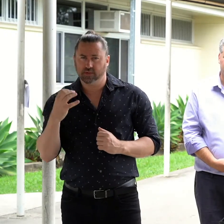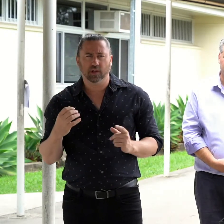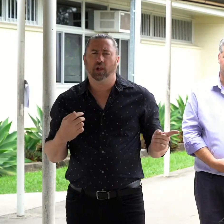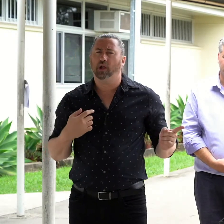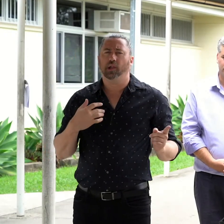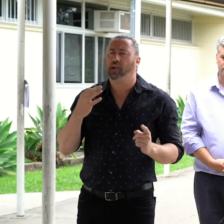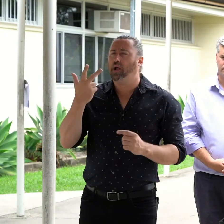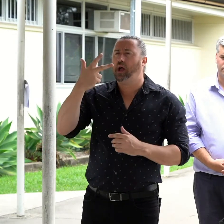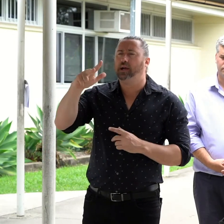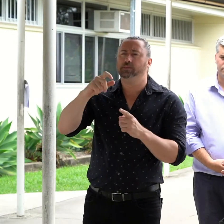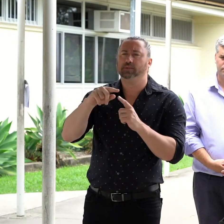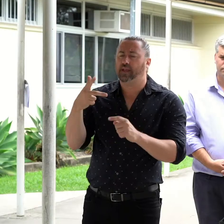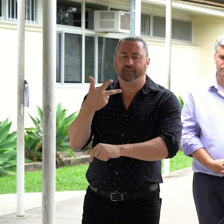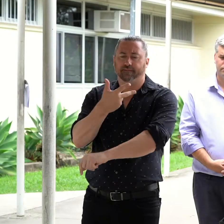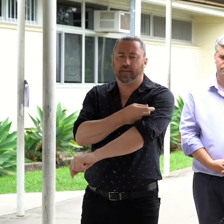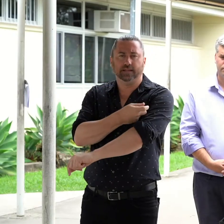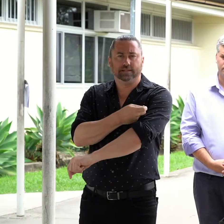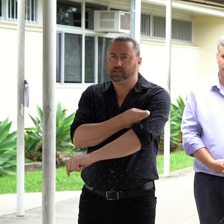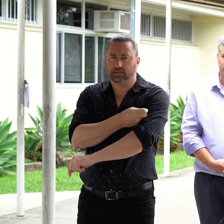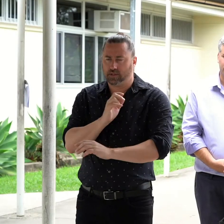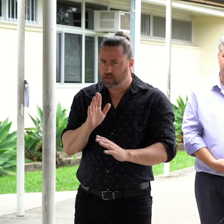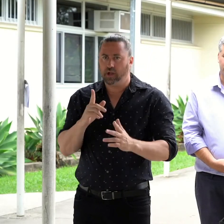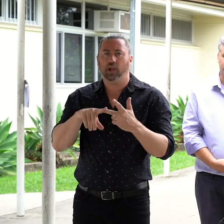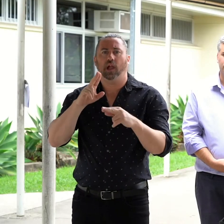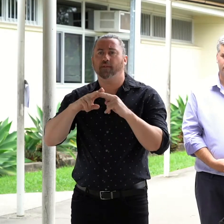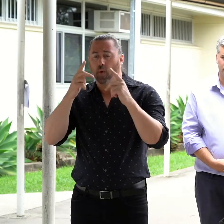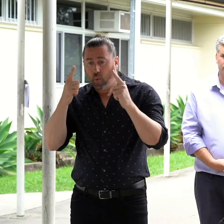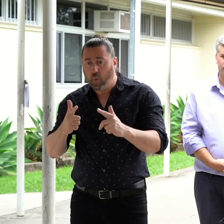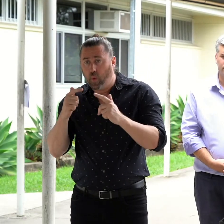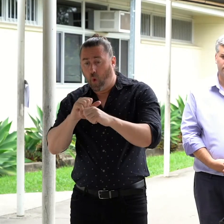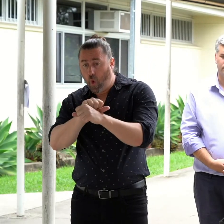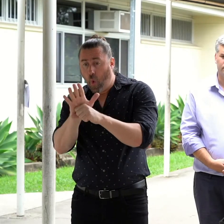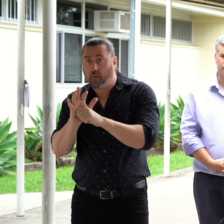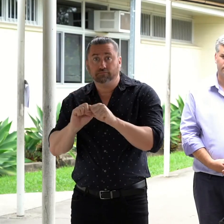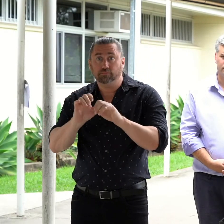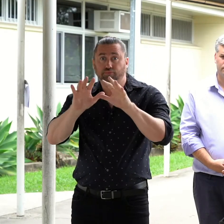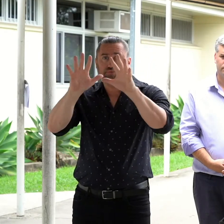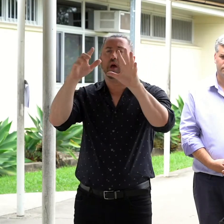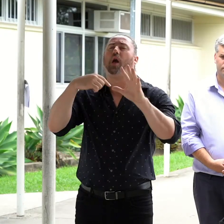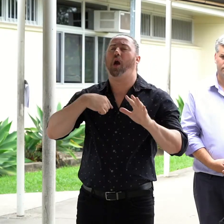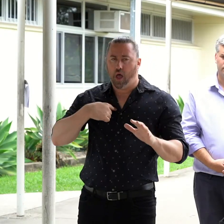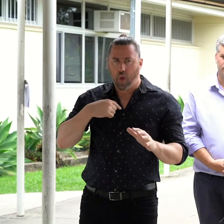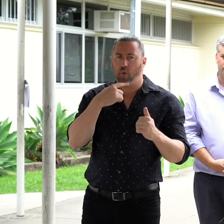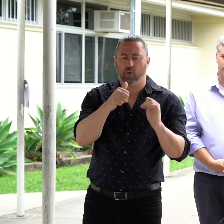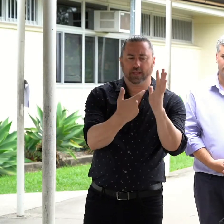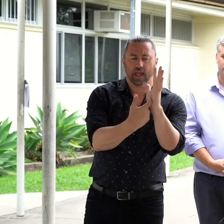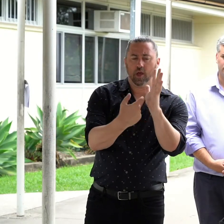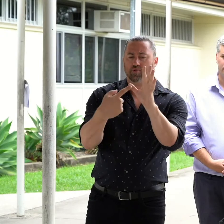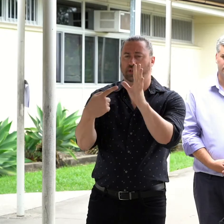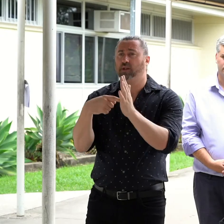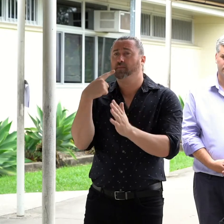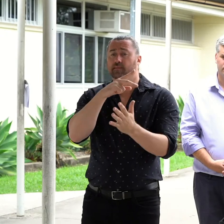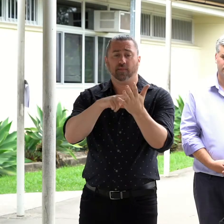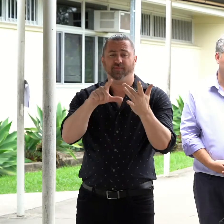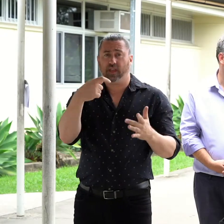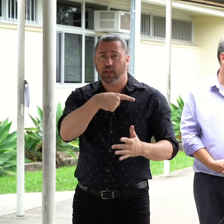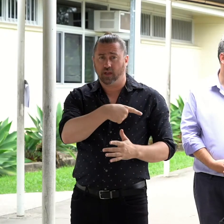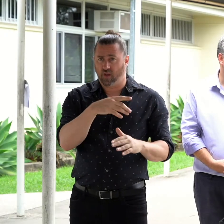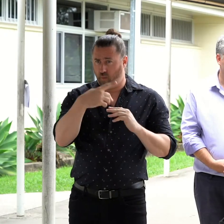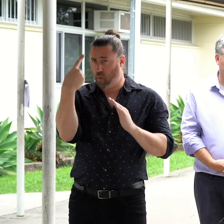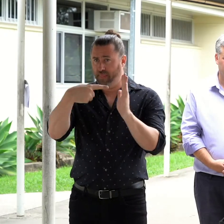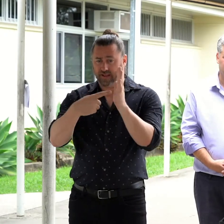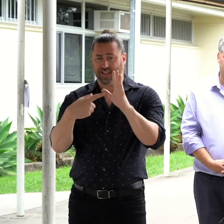80% vaccination rate that we'd use them, it's when we would have high numbers of COVID in the community. Victoria, for example, has over 1,000 cases today